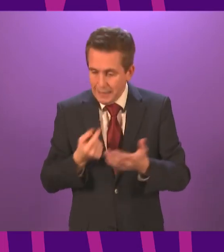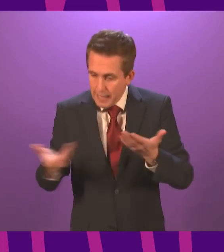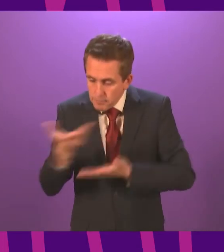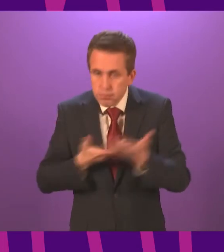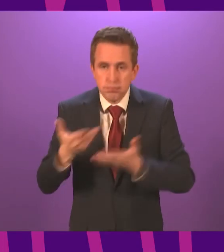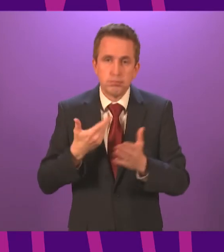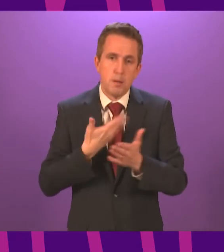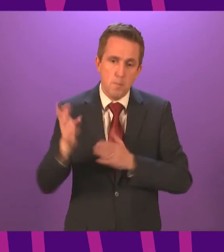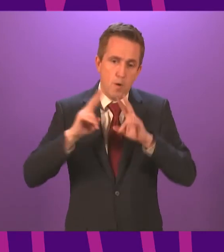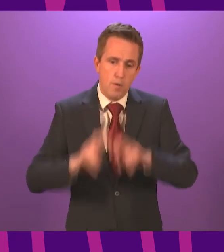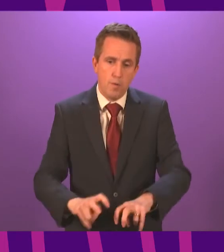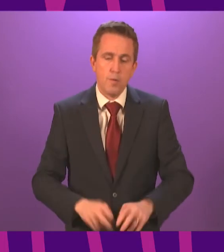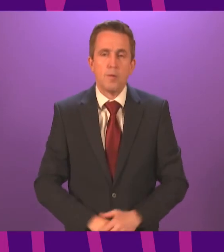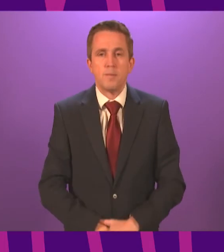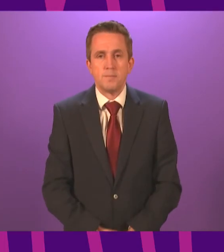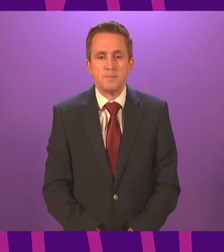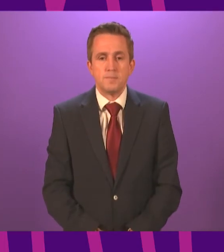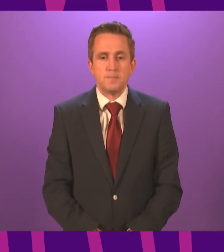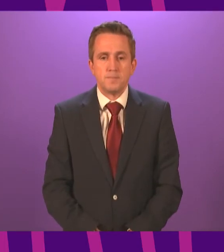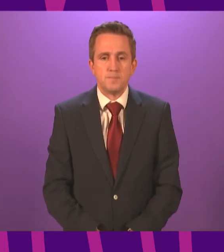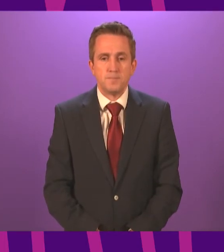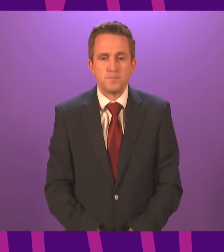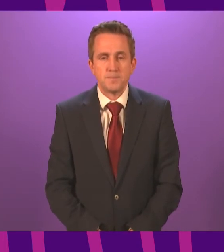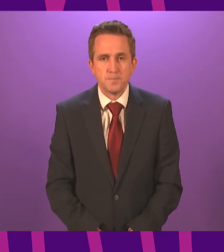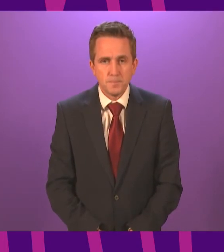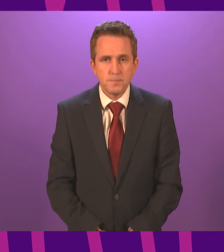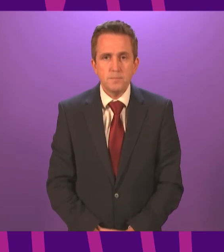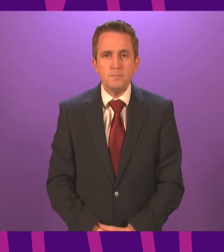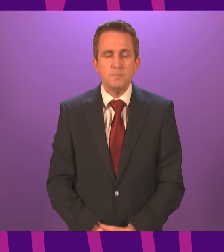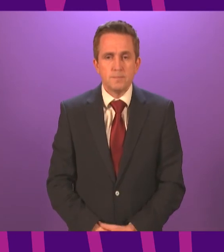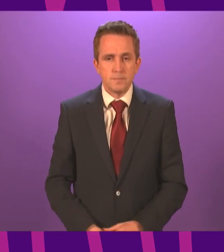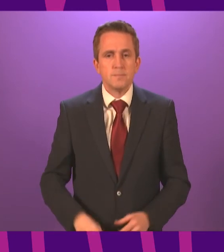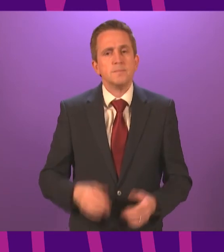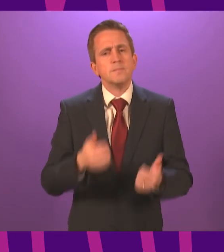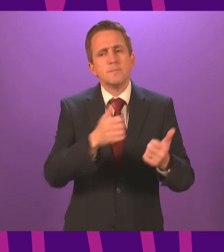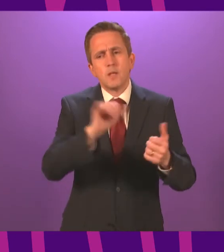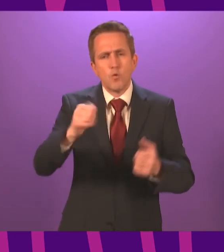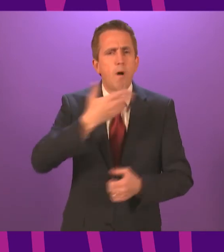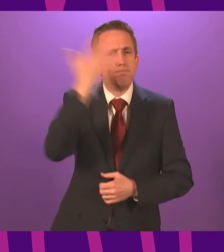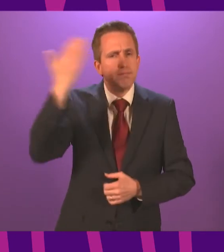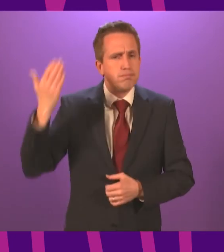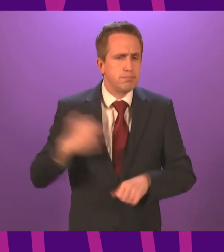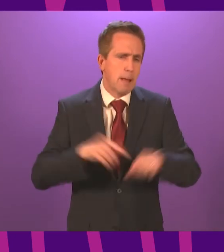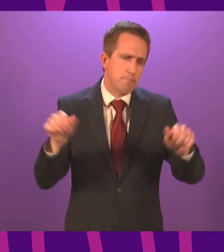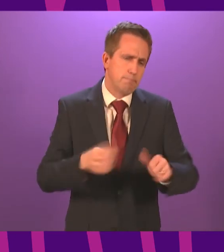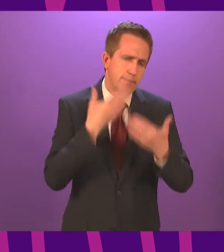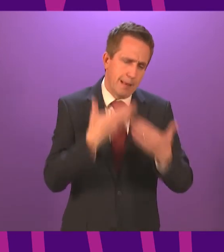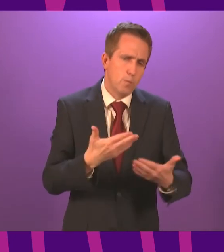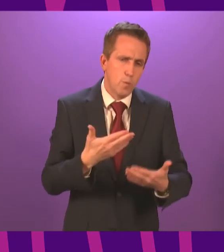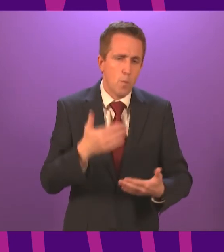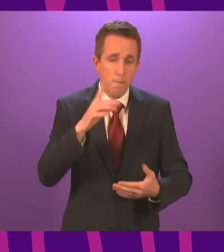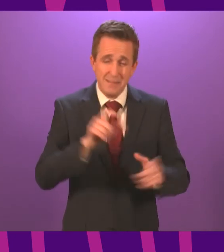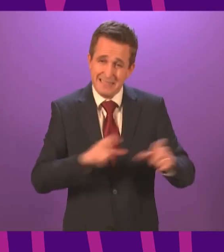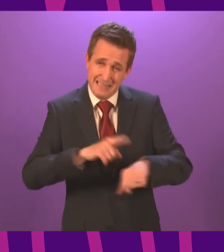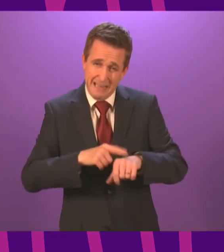time. Thank you very much. Can I thank all members for their efforts to curtail their remarks? However, we're looking like we're going to go over time. So could